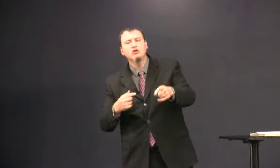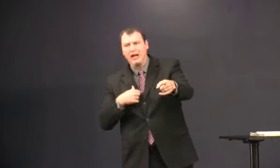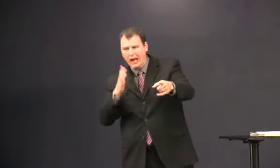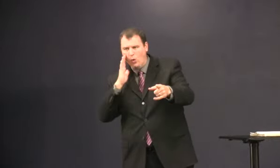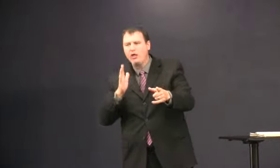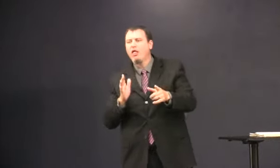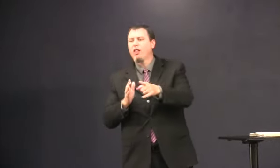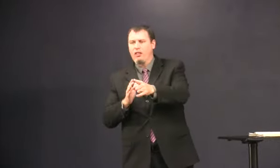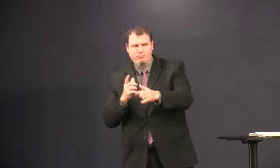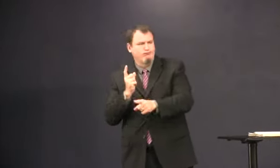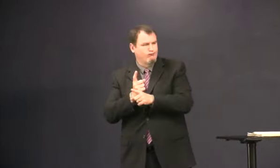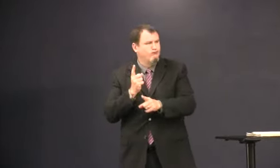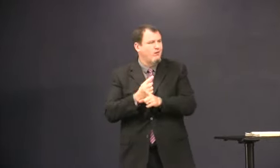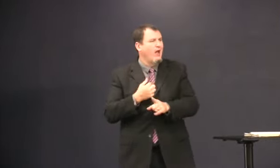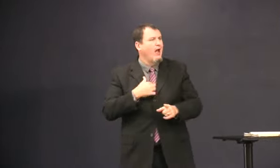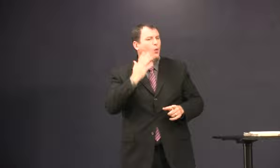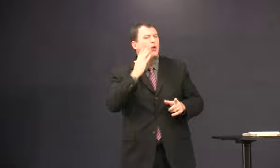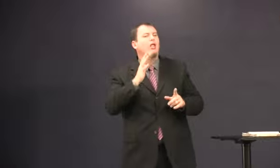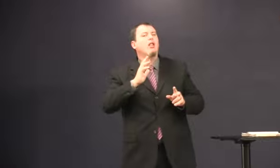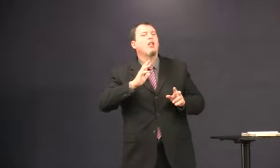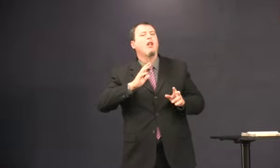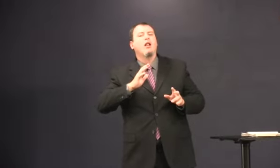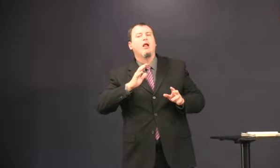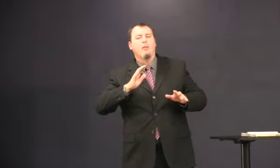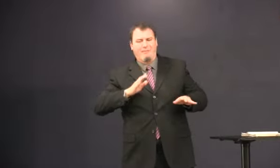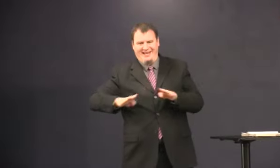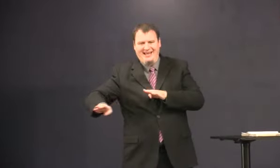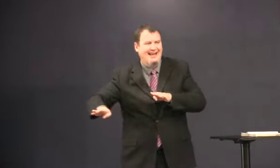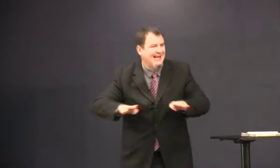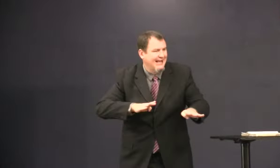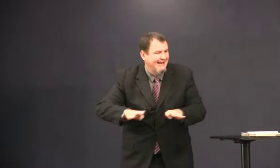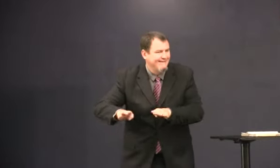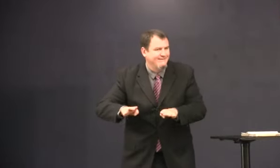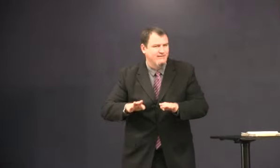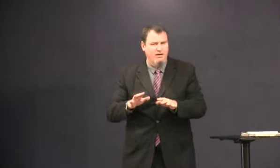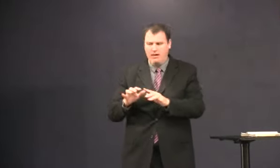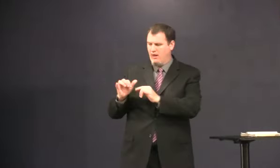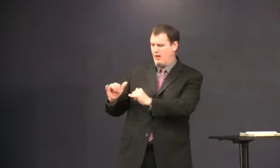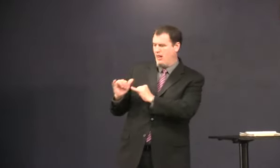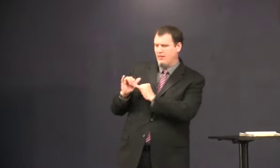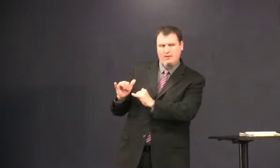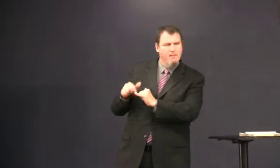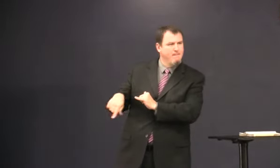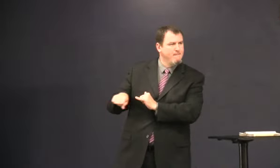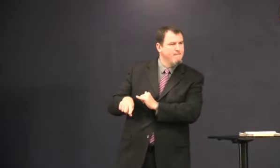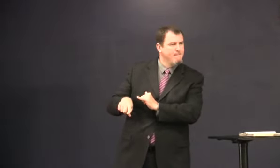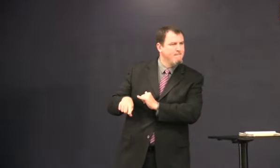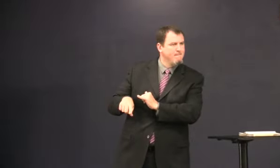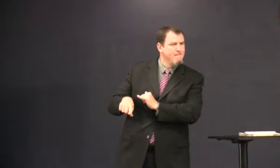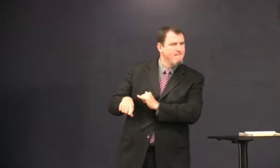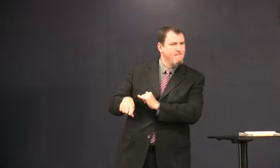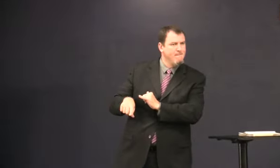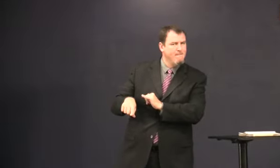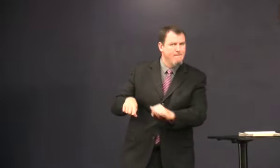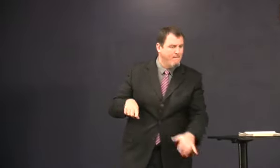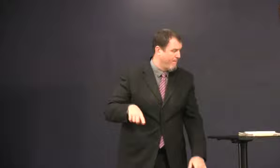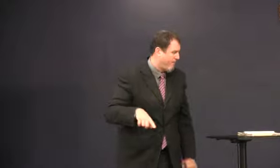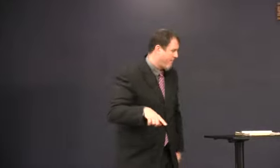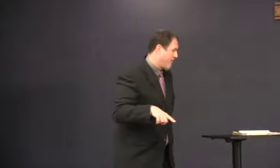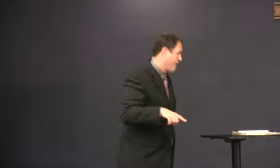into that world, and it would lead him to become a different person. His behavior would become like them.